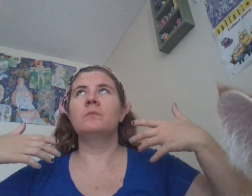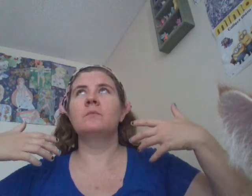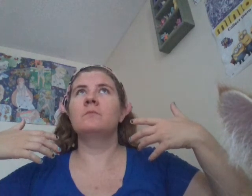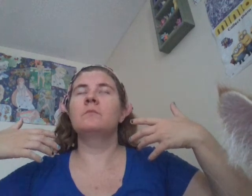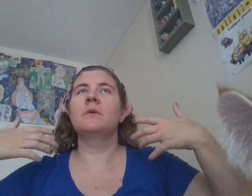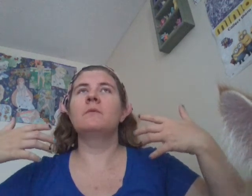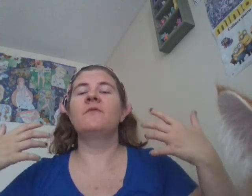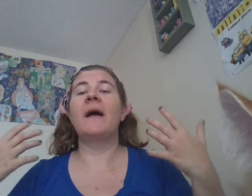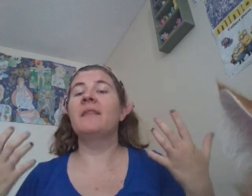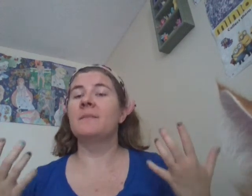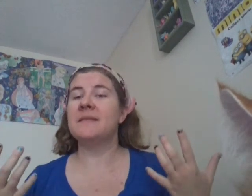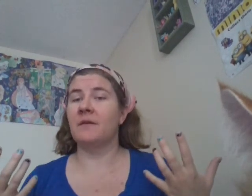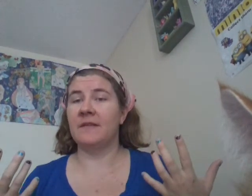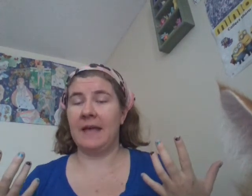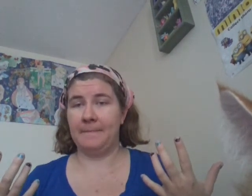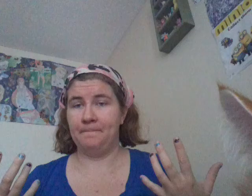to find themselves again.